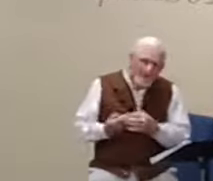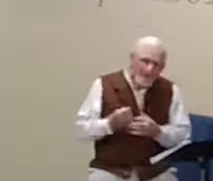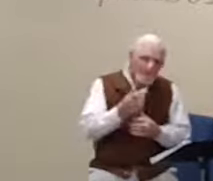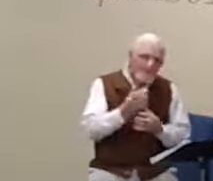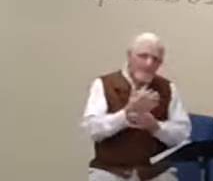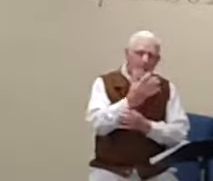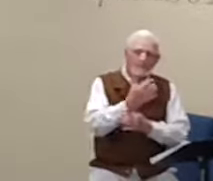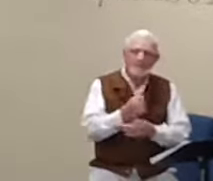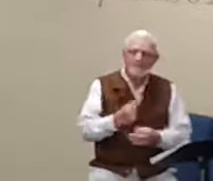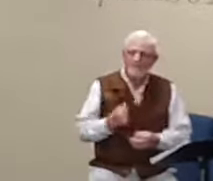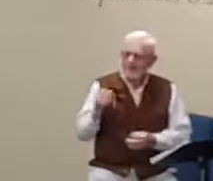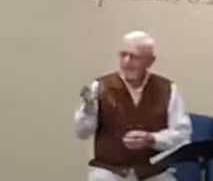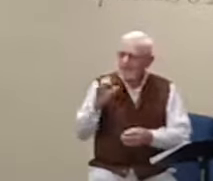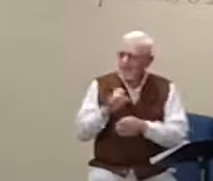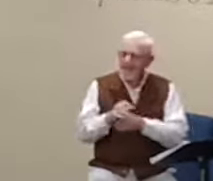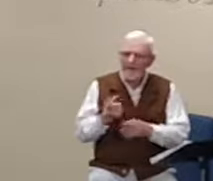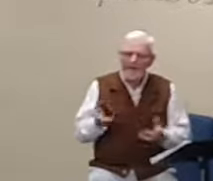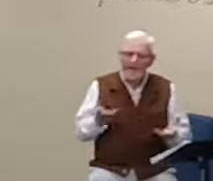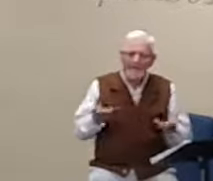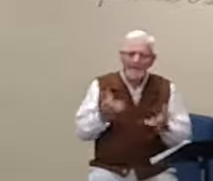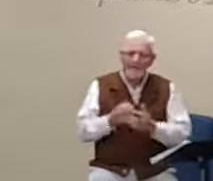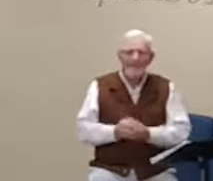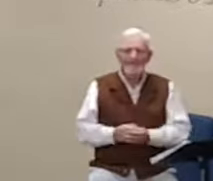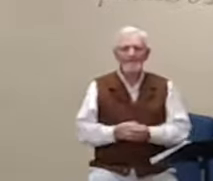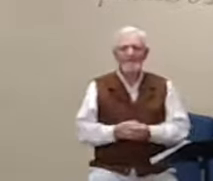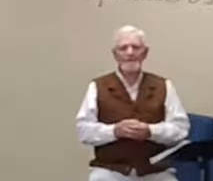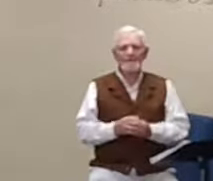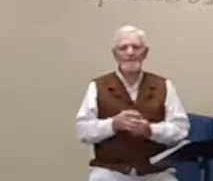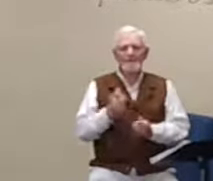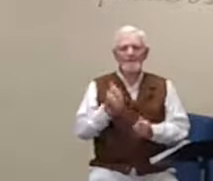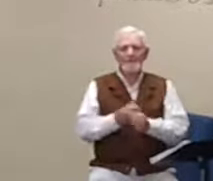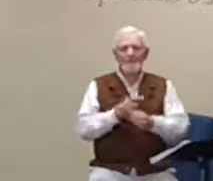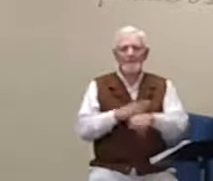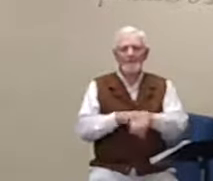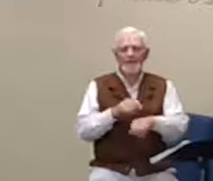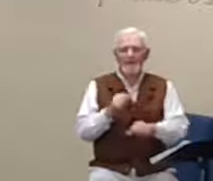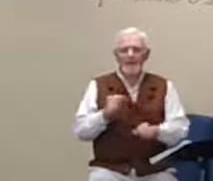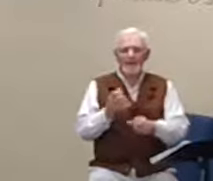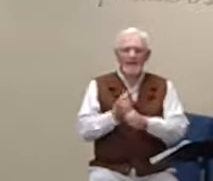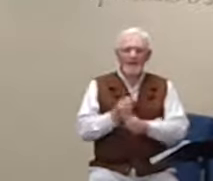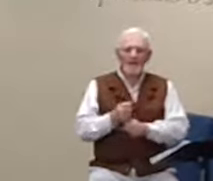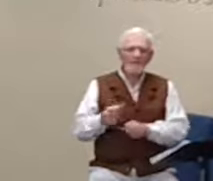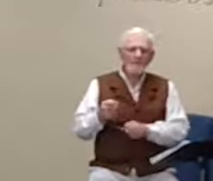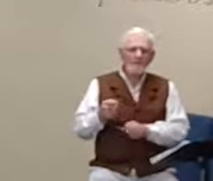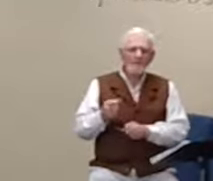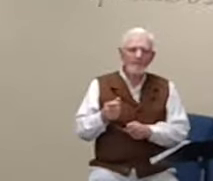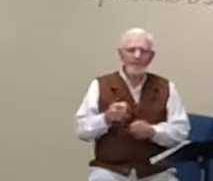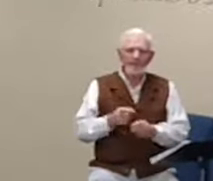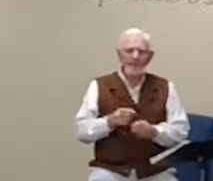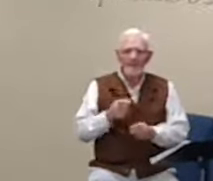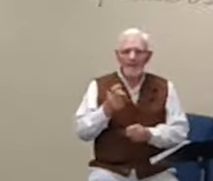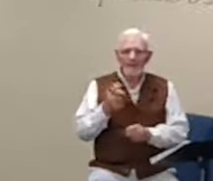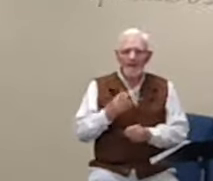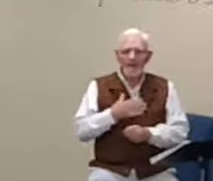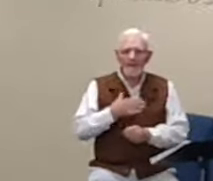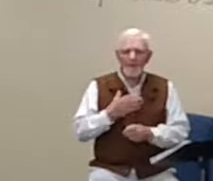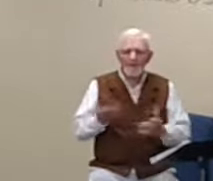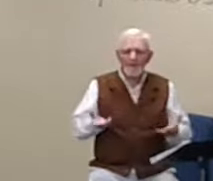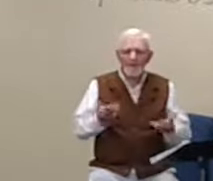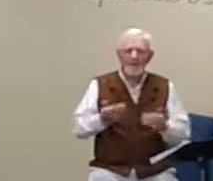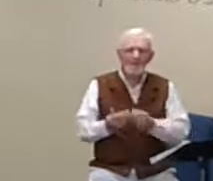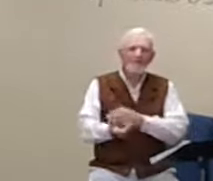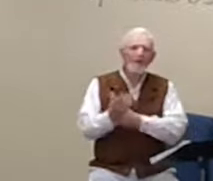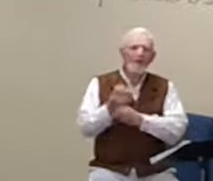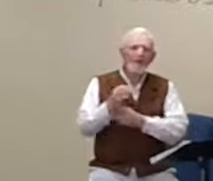so please don't dart out the door. I need every opportunity I can get to say hi, shake your hand one more time, and glad that you're here this morning. If you do